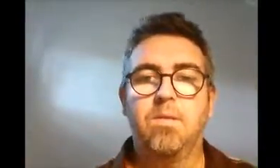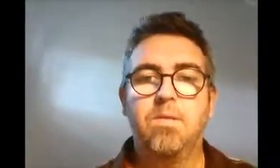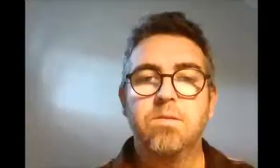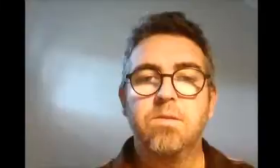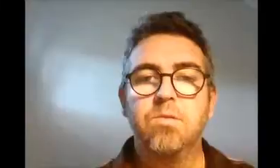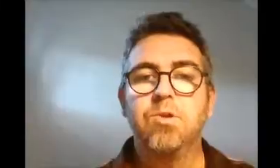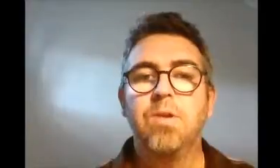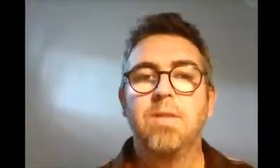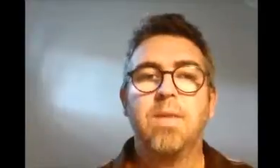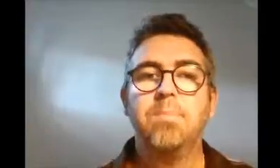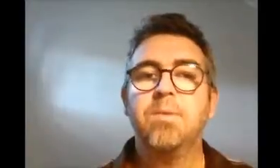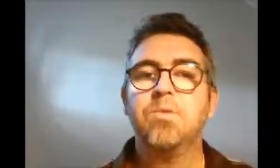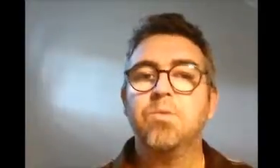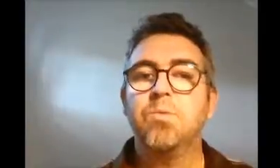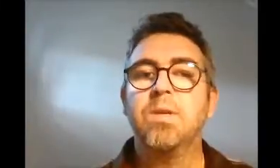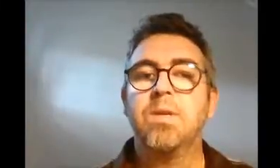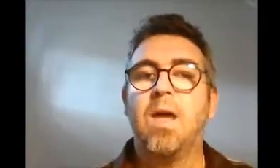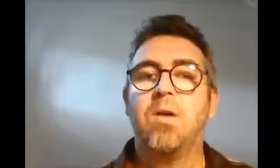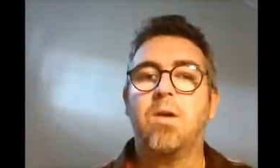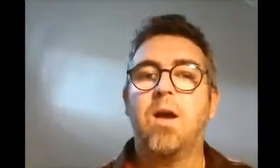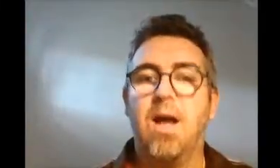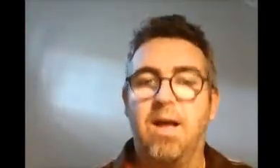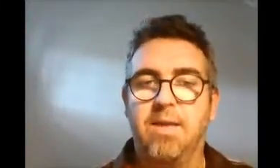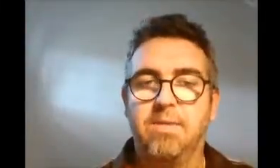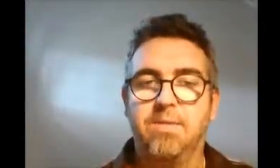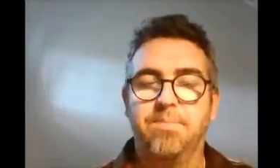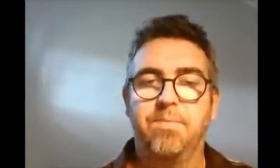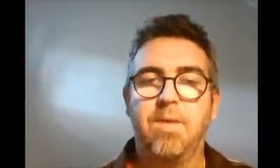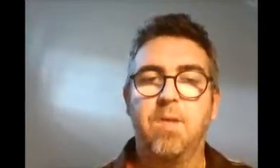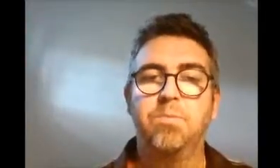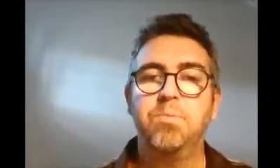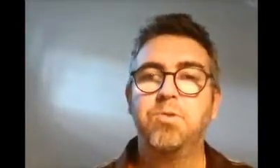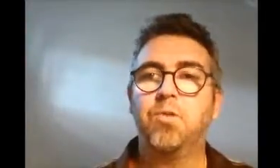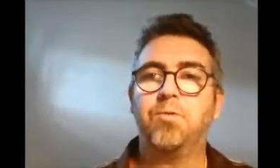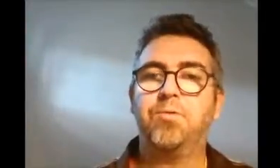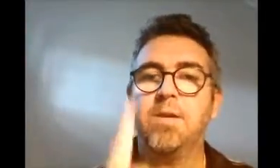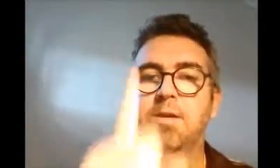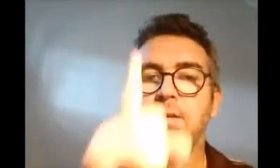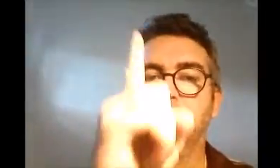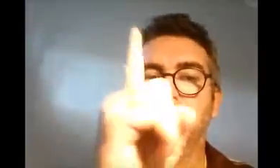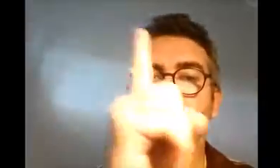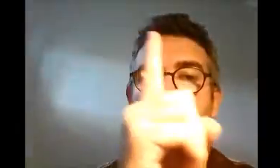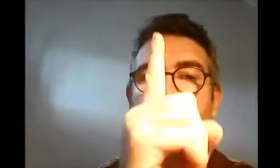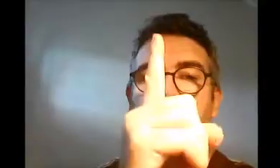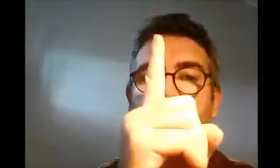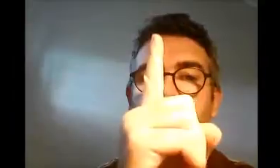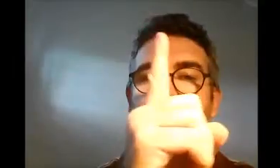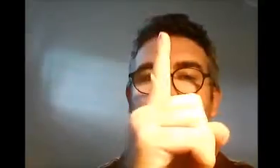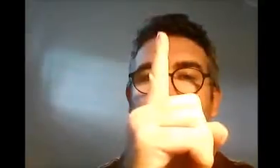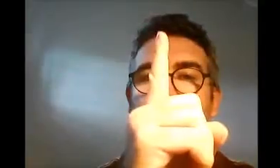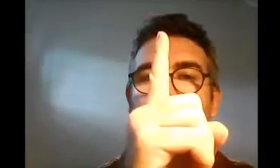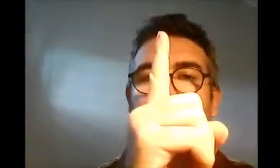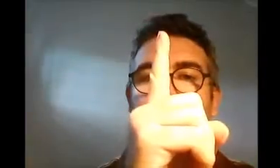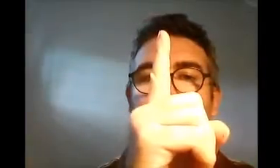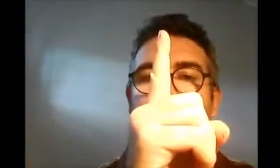This solution has something to do with our eyes. Now put your finger right in front of you,